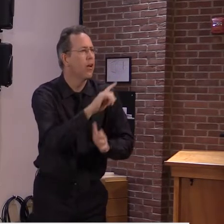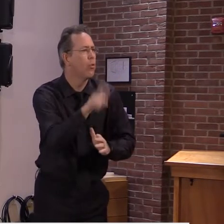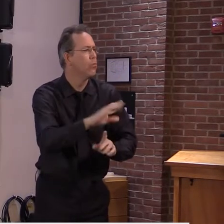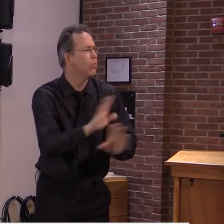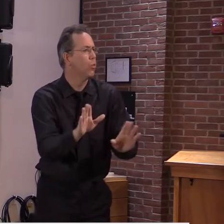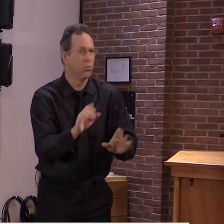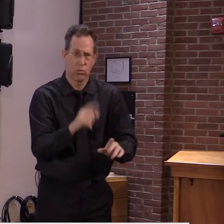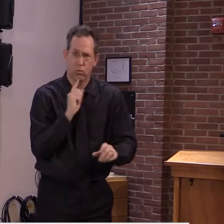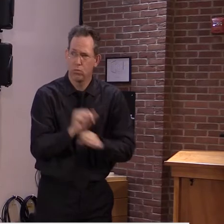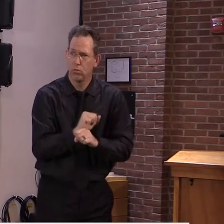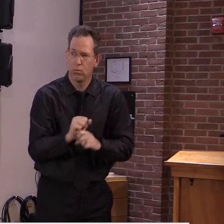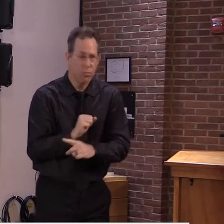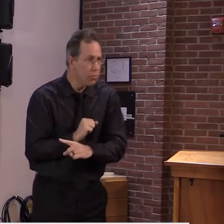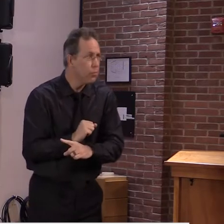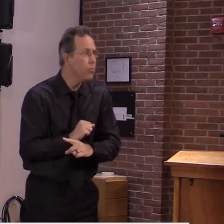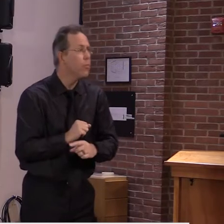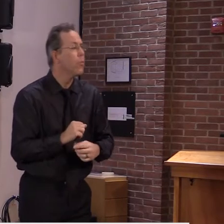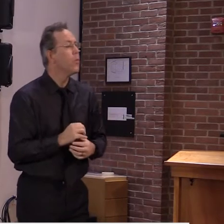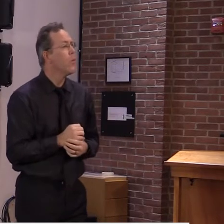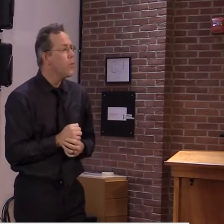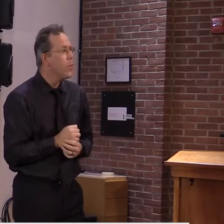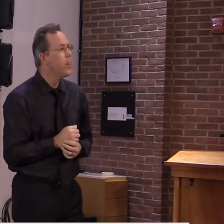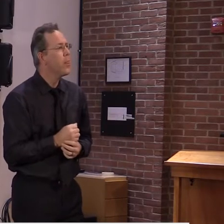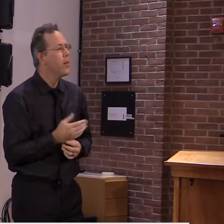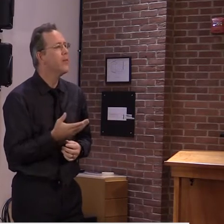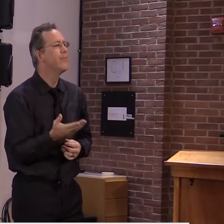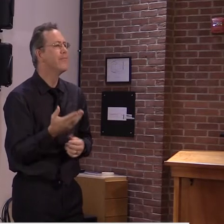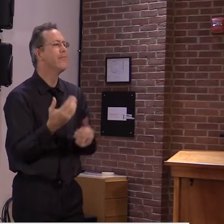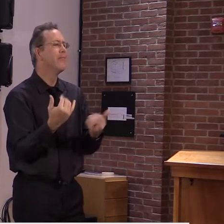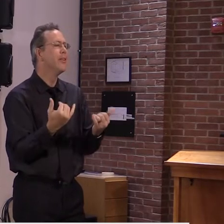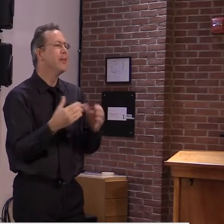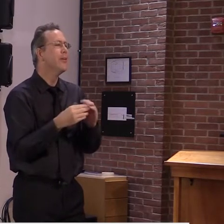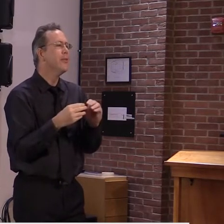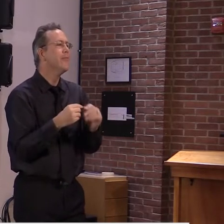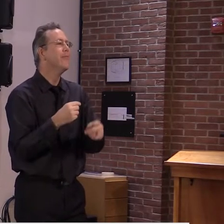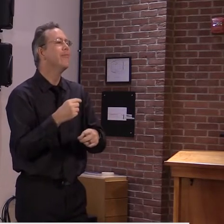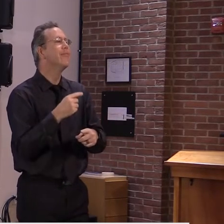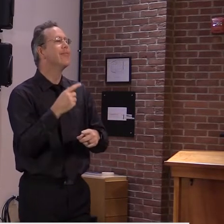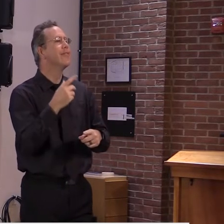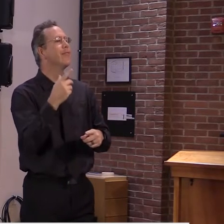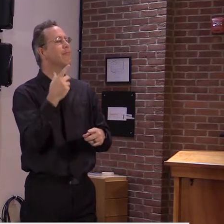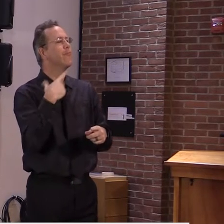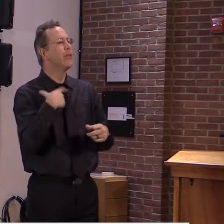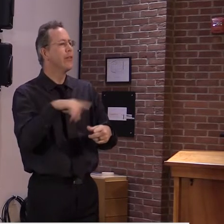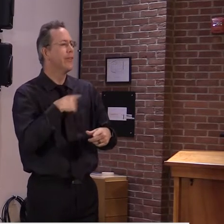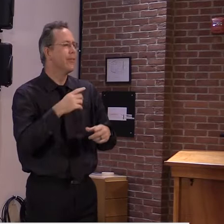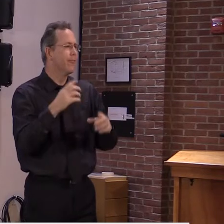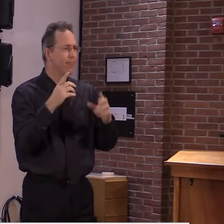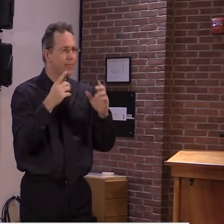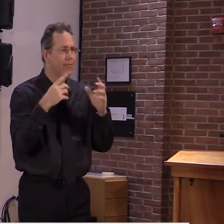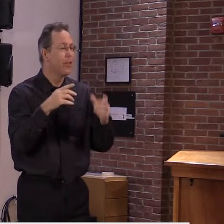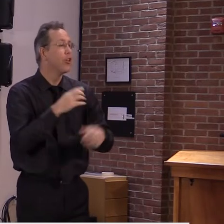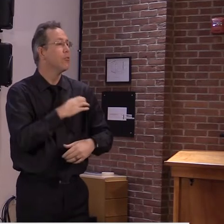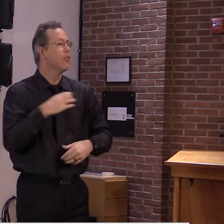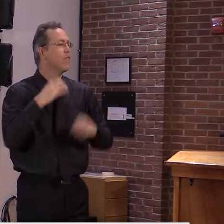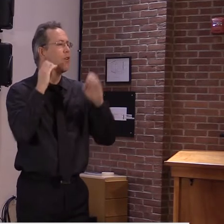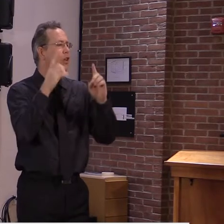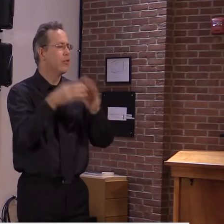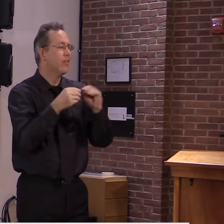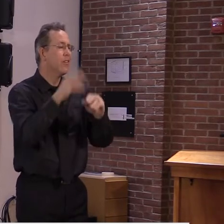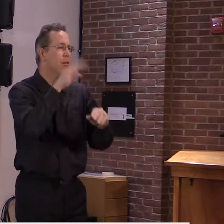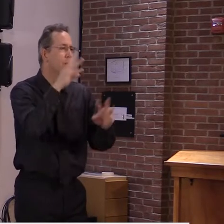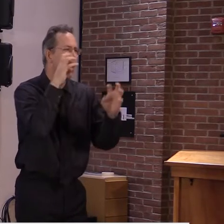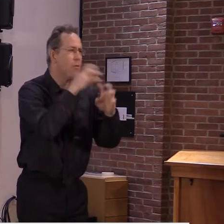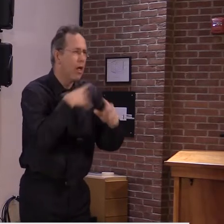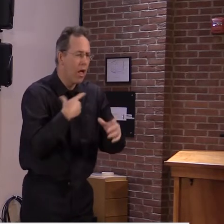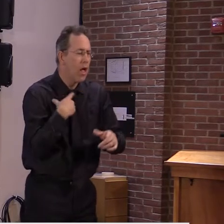most challenging thing we've asked them to do. And as, at the time when we implemented this part of Thanksgiving, we weren't really sure or confident in the